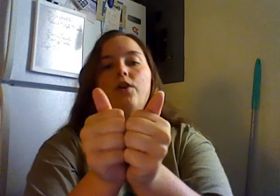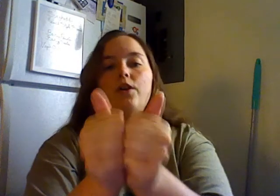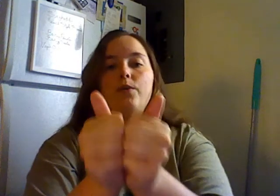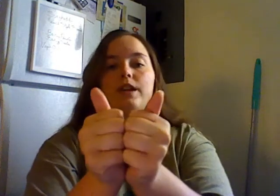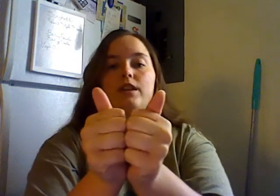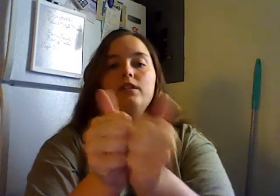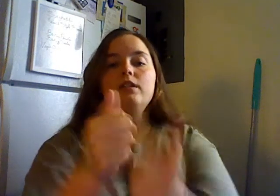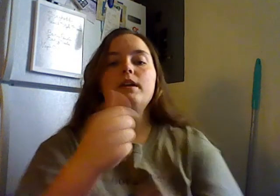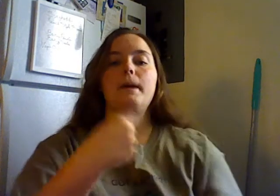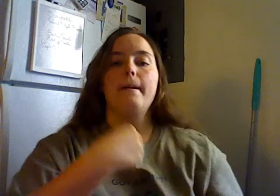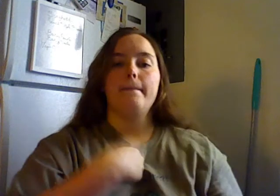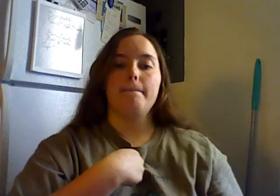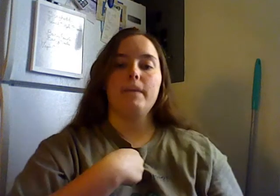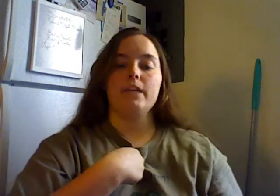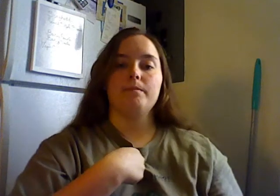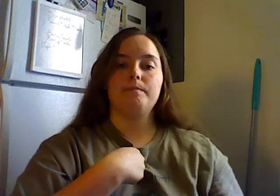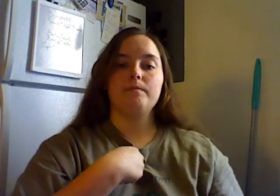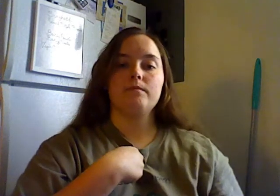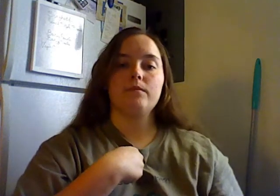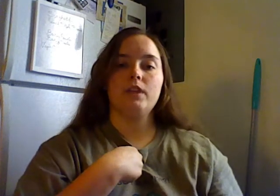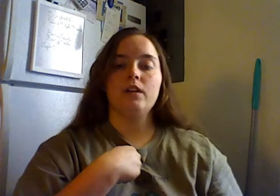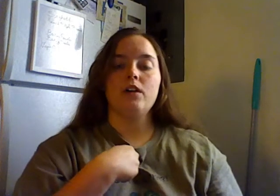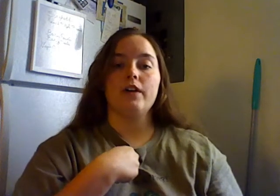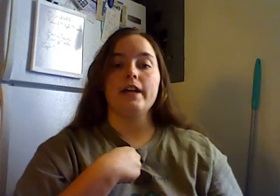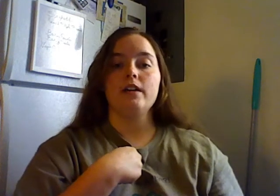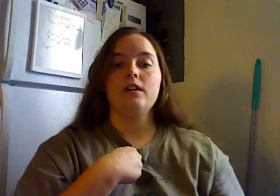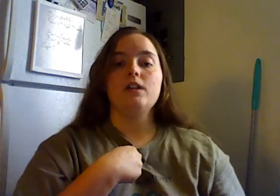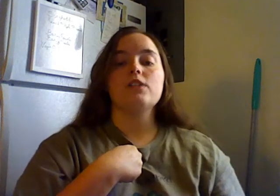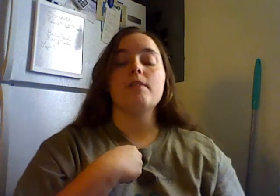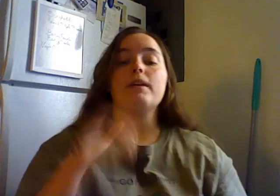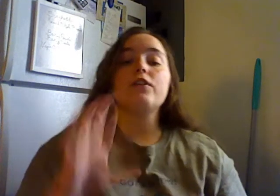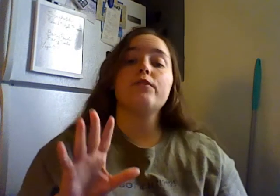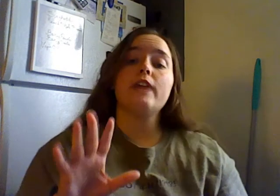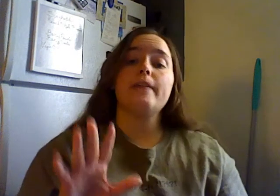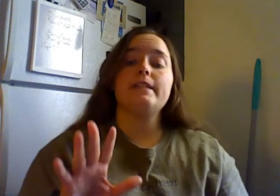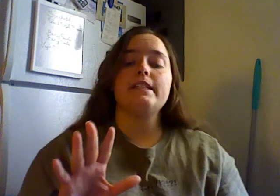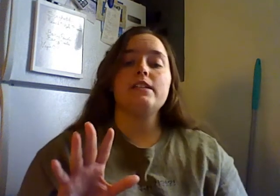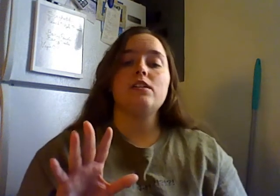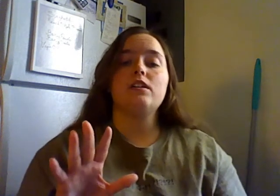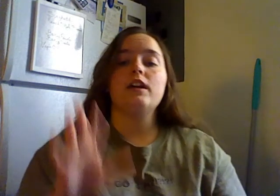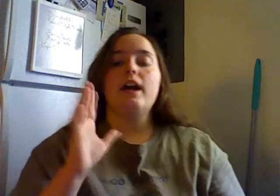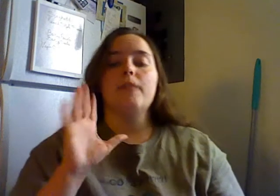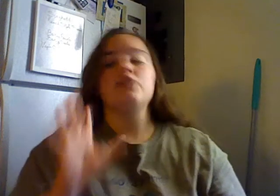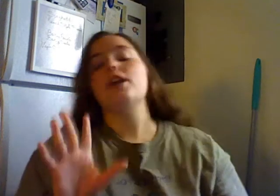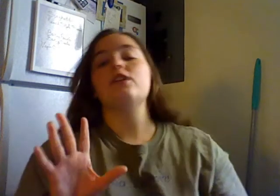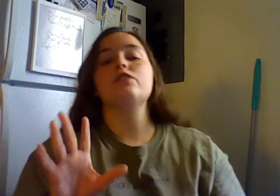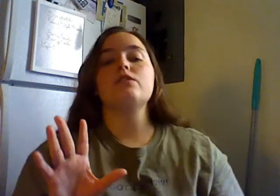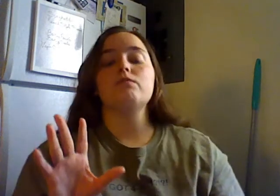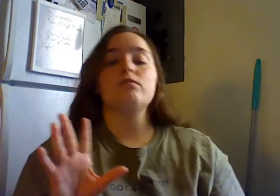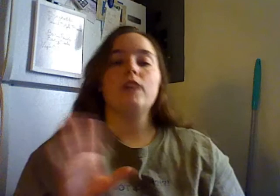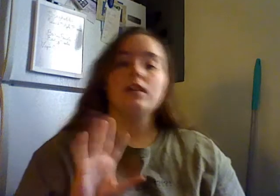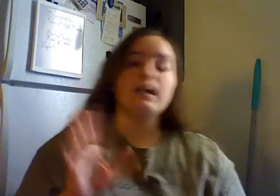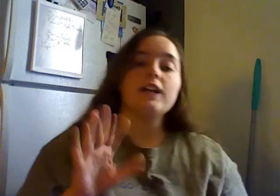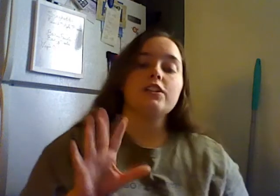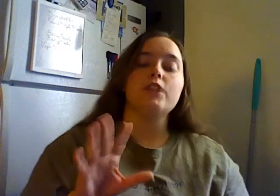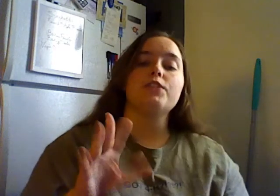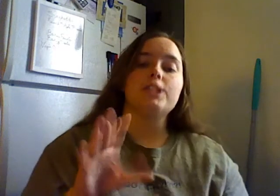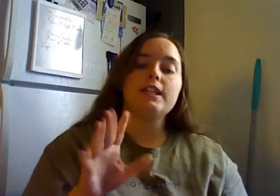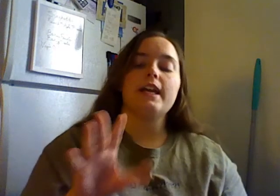With me. Okay? So I'm going to go through the ABC song, and I'm going to try to go kind of slow just in